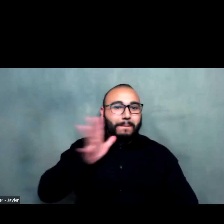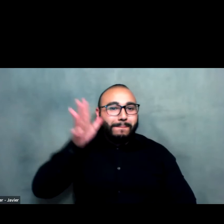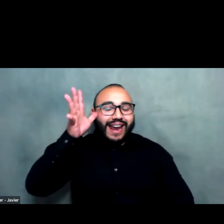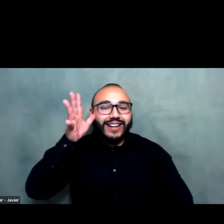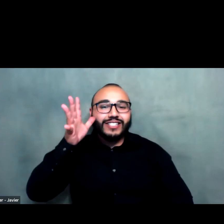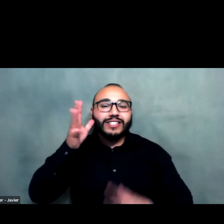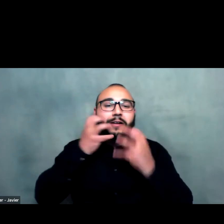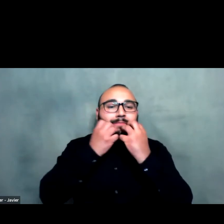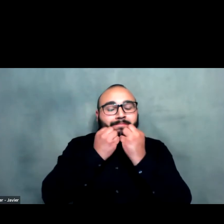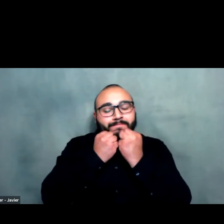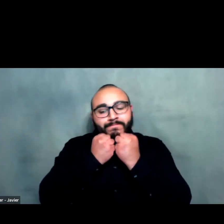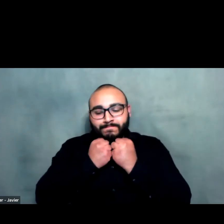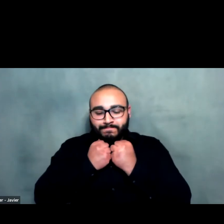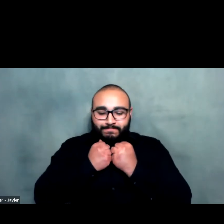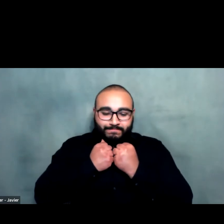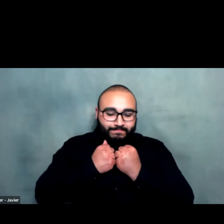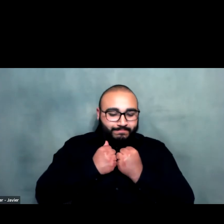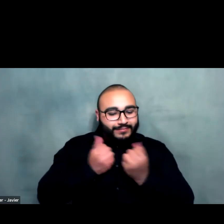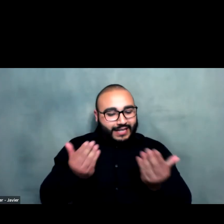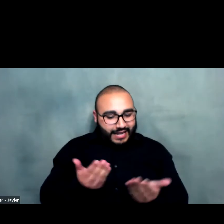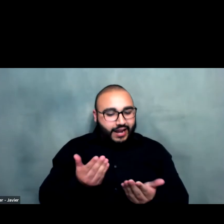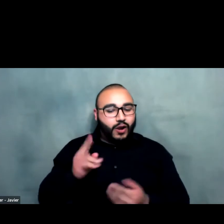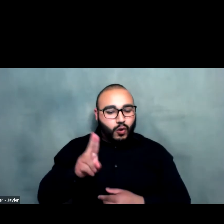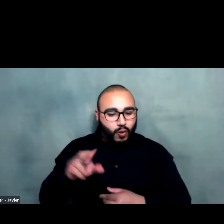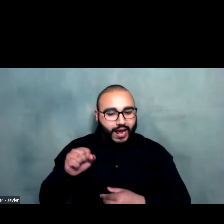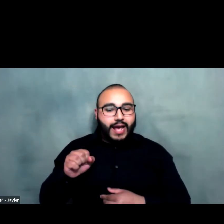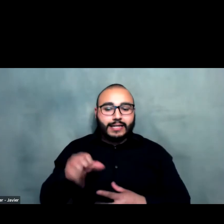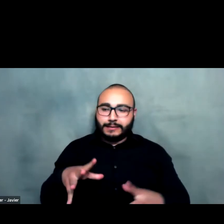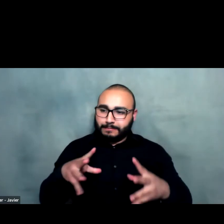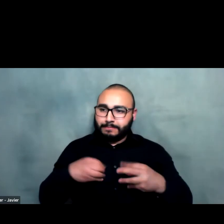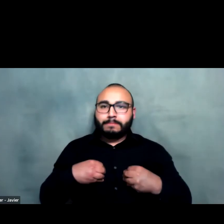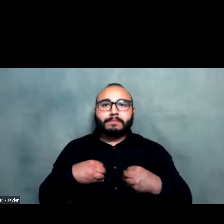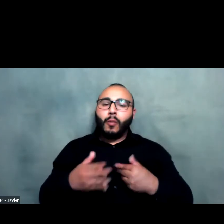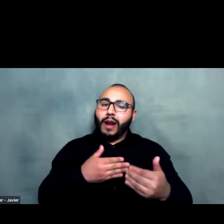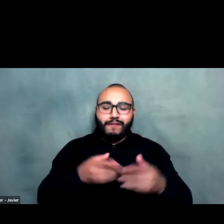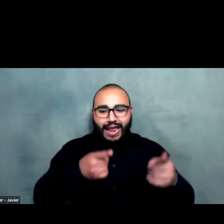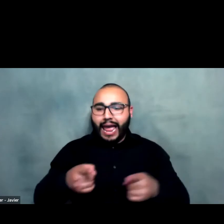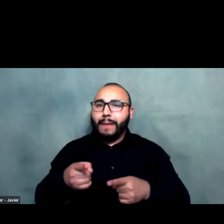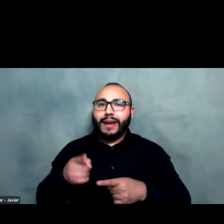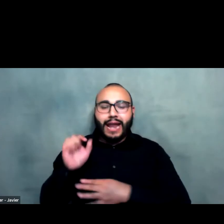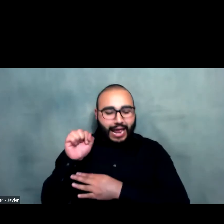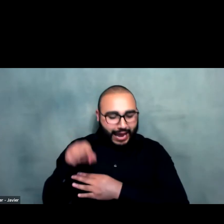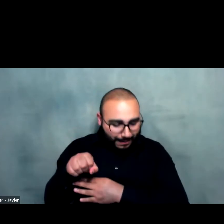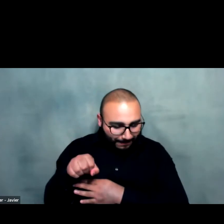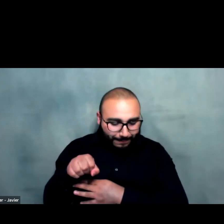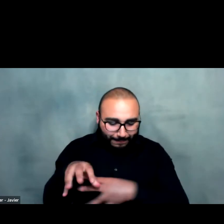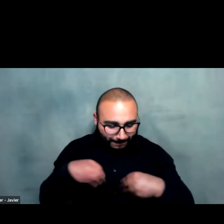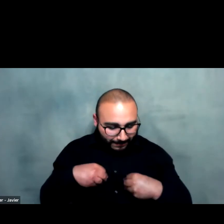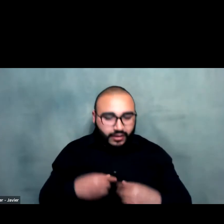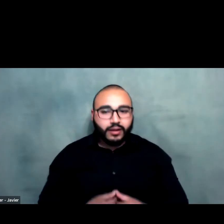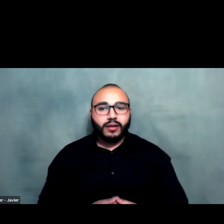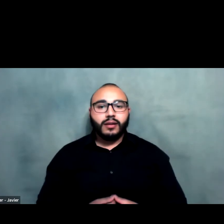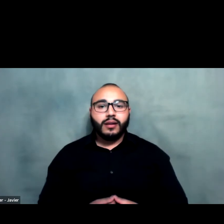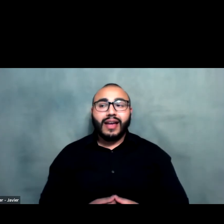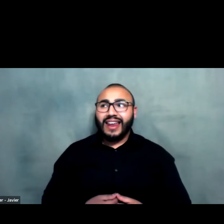head down, you don't speak up, you don't stand out. And then you have my generation and my niece and nephew's generation where we